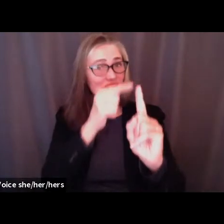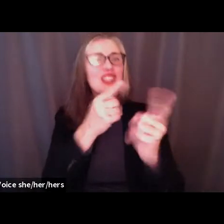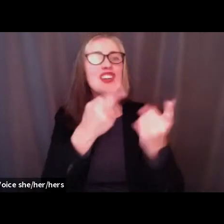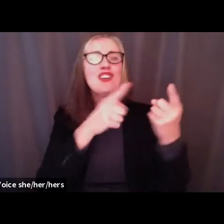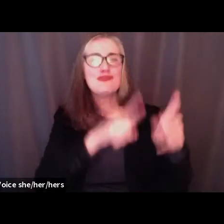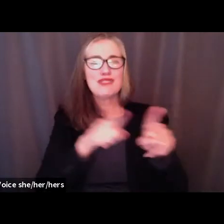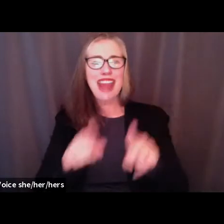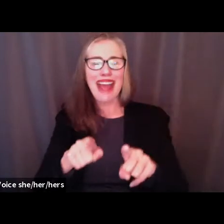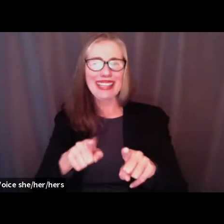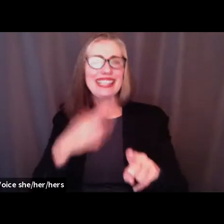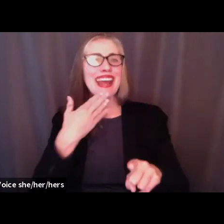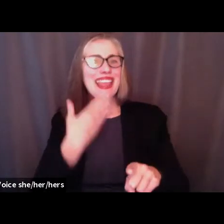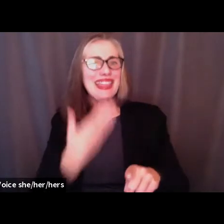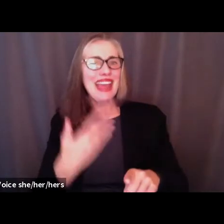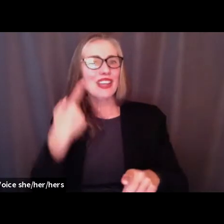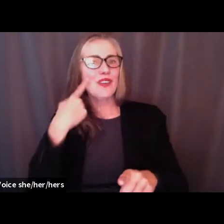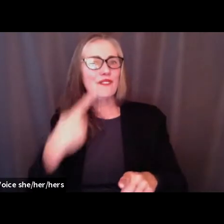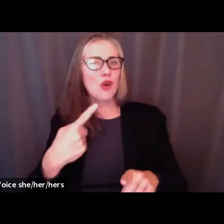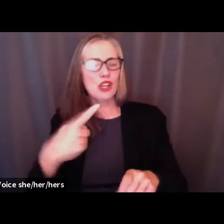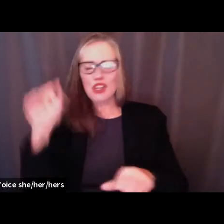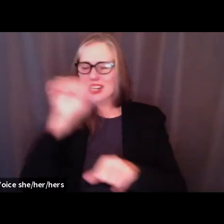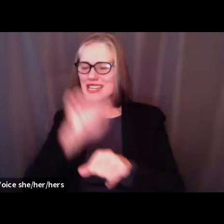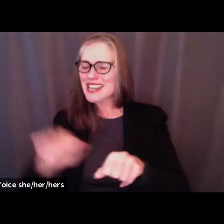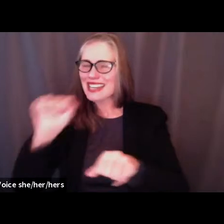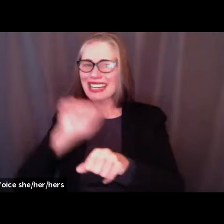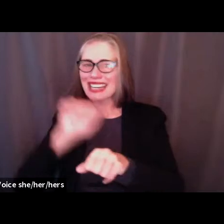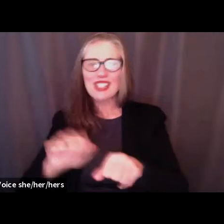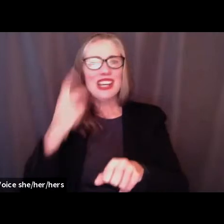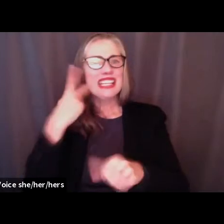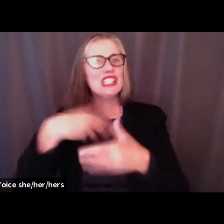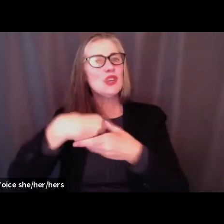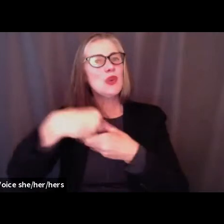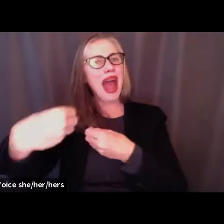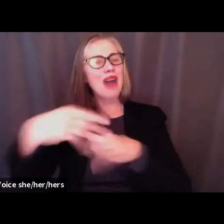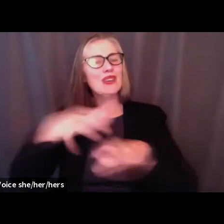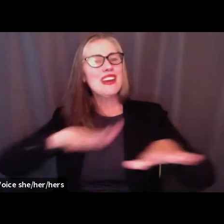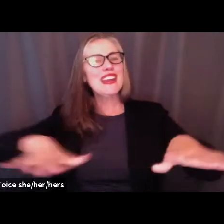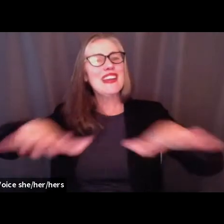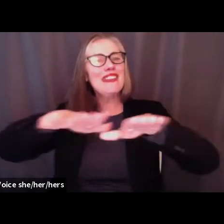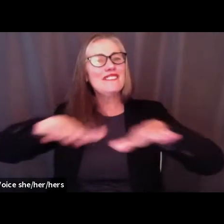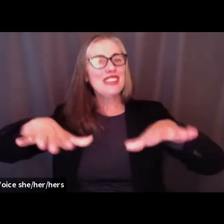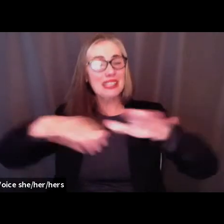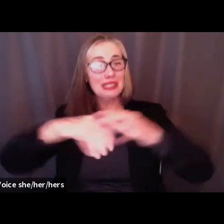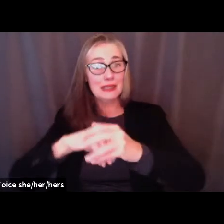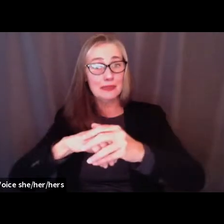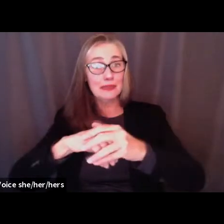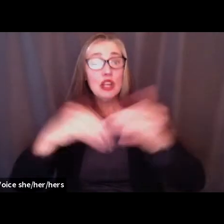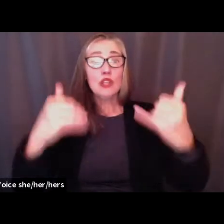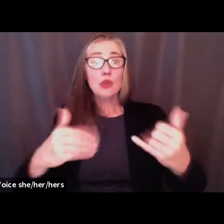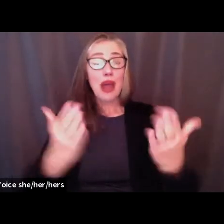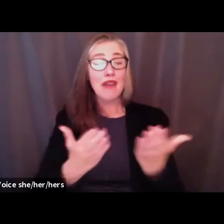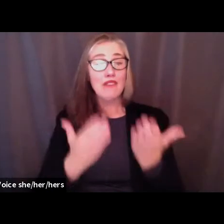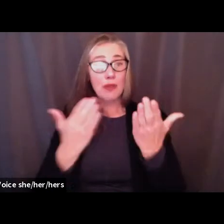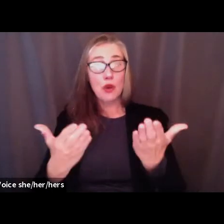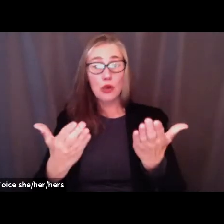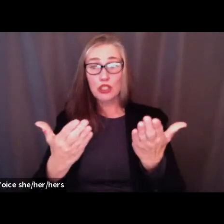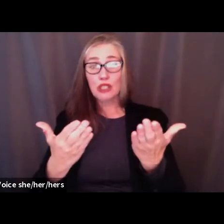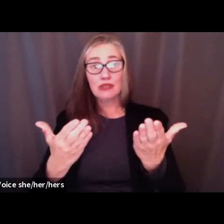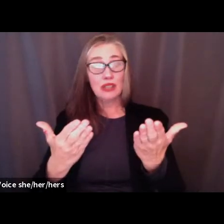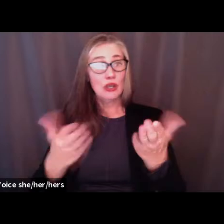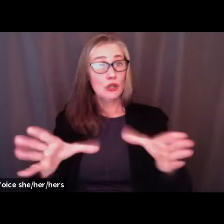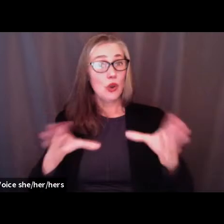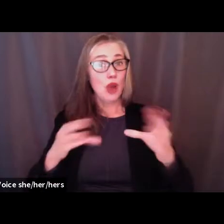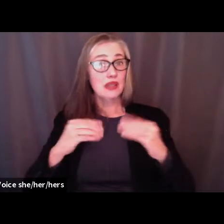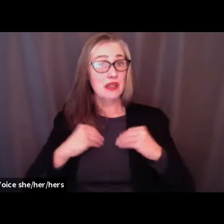we will see you in the field. With that, I move to adopt, or do I have a motion to move to adopt the organizing committee